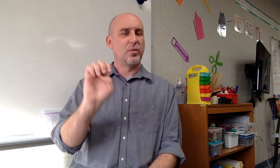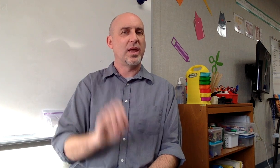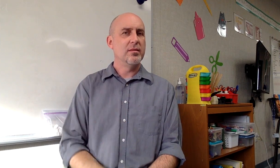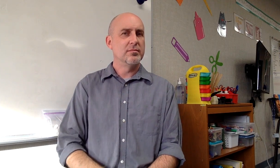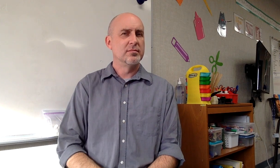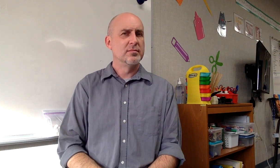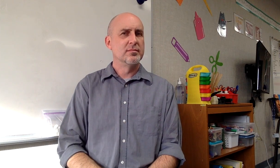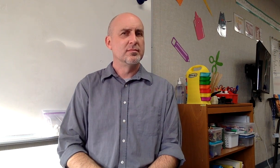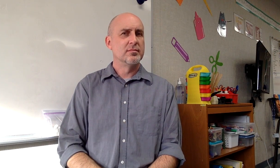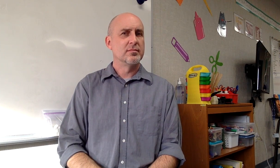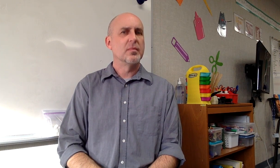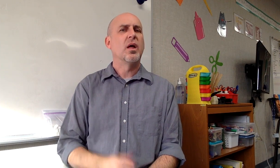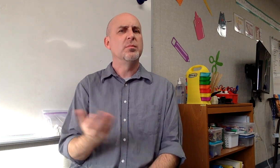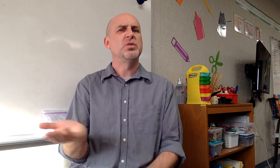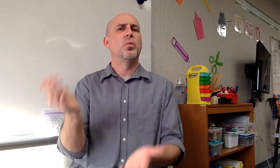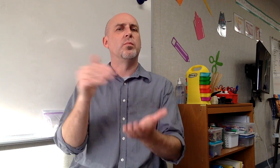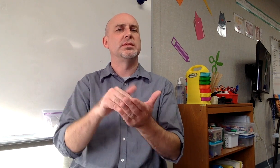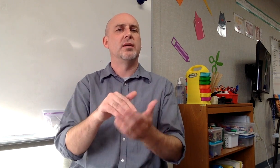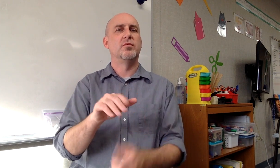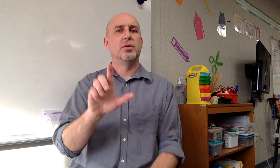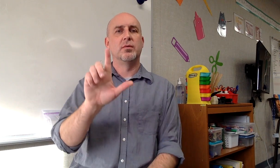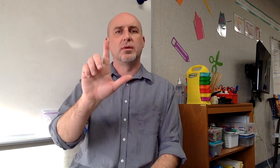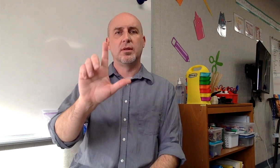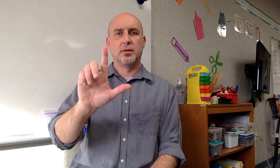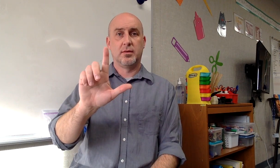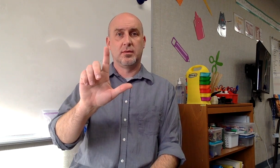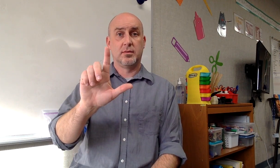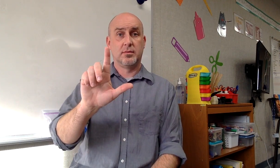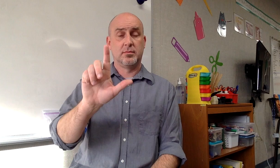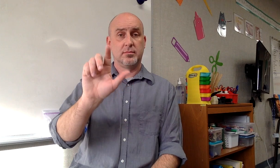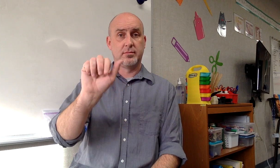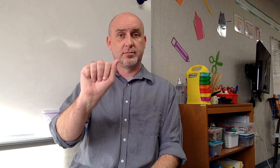Okay? Let me do it one more time for you.